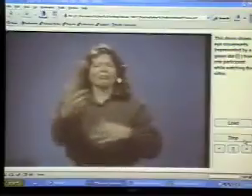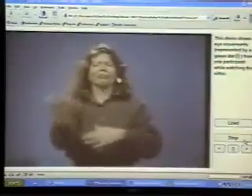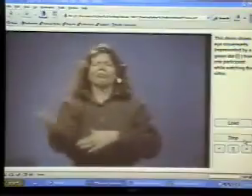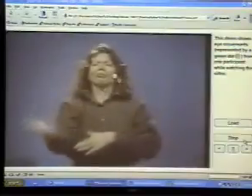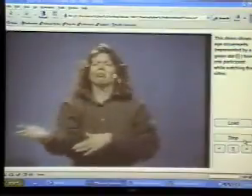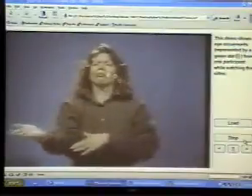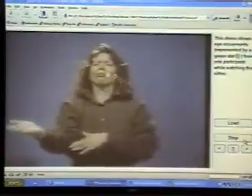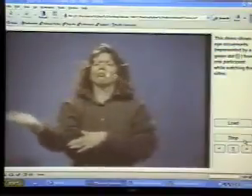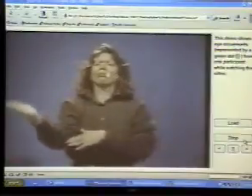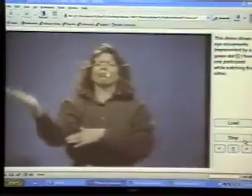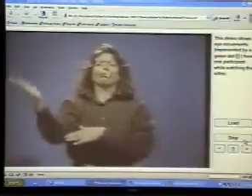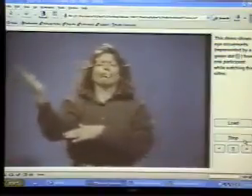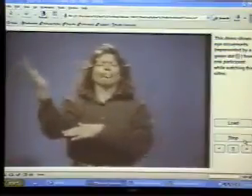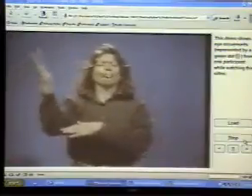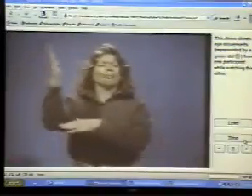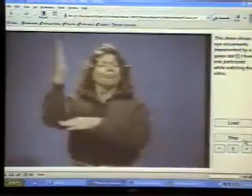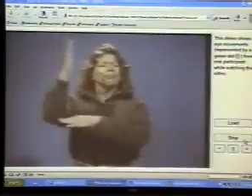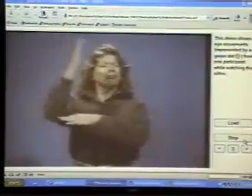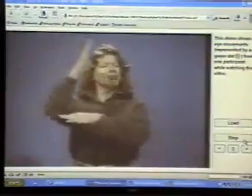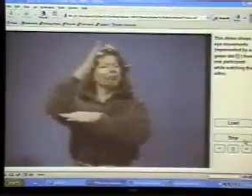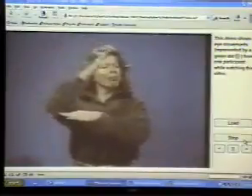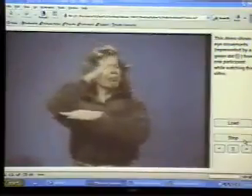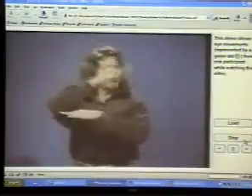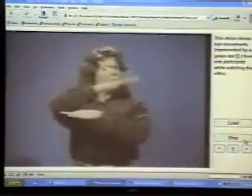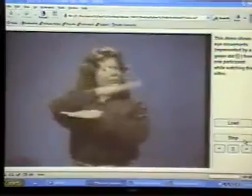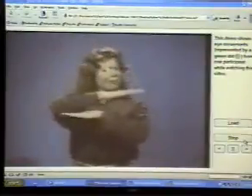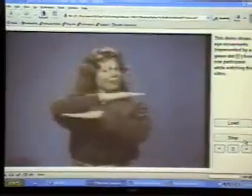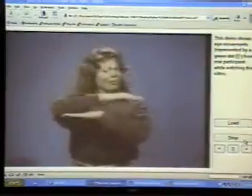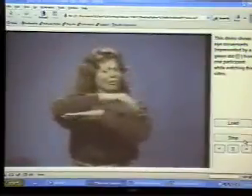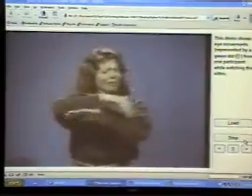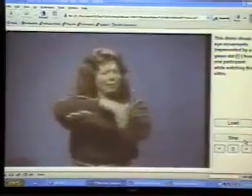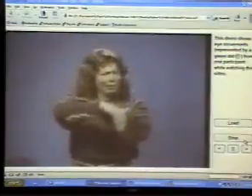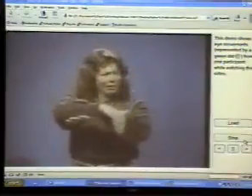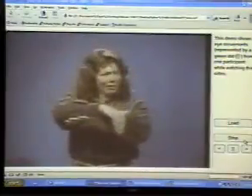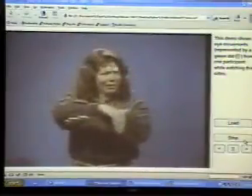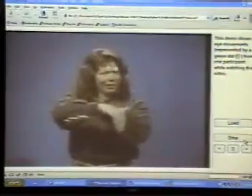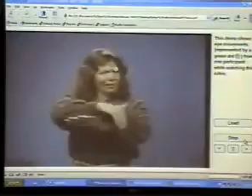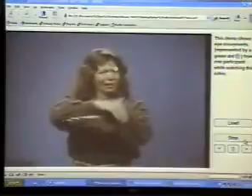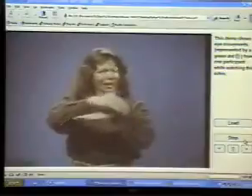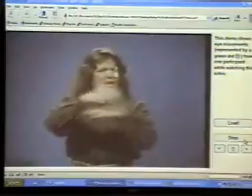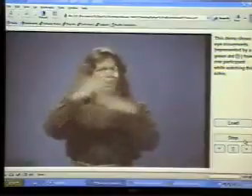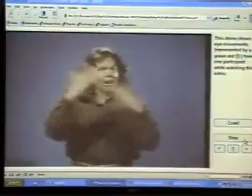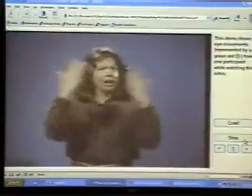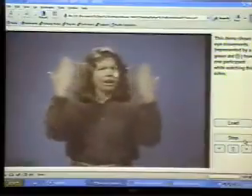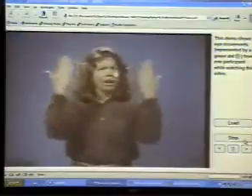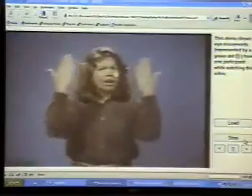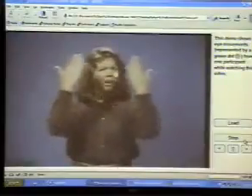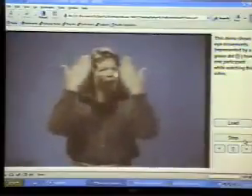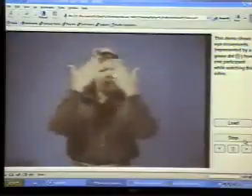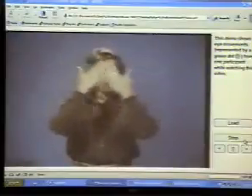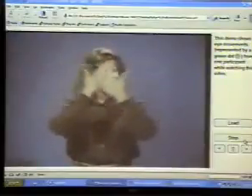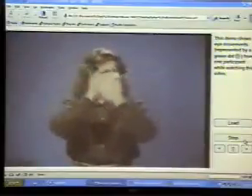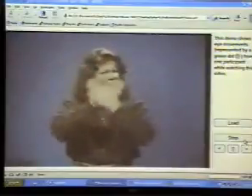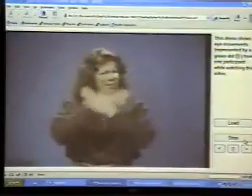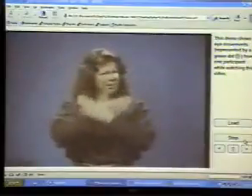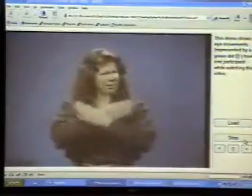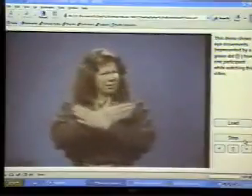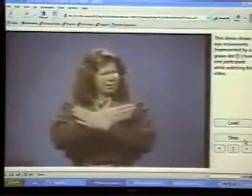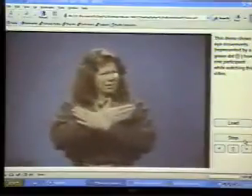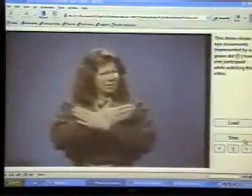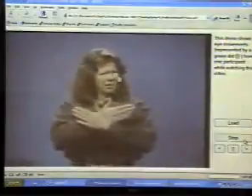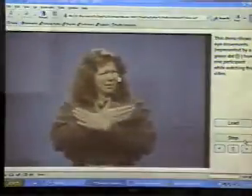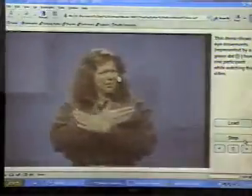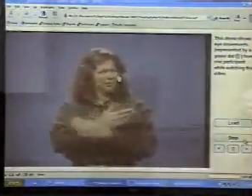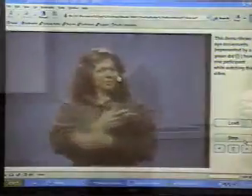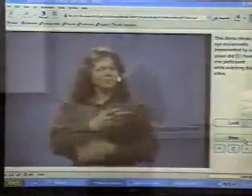picking up all that gross information about the signs. And you can see that this woman that's signing has using facial expressions, and those are quite